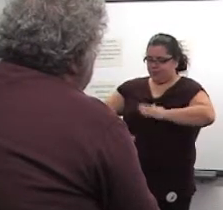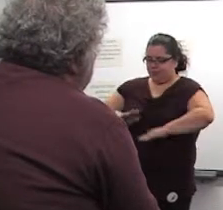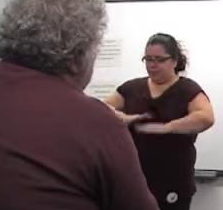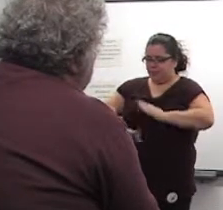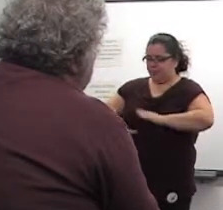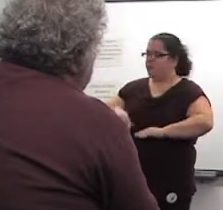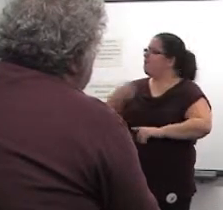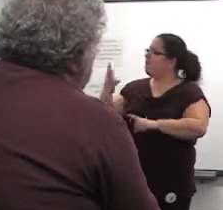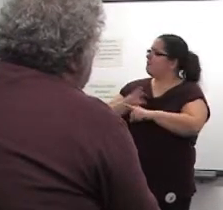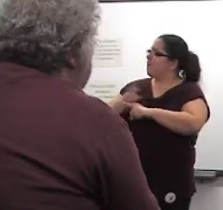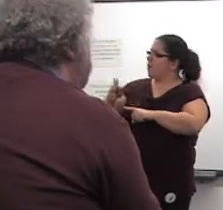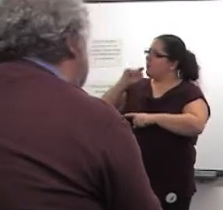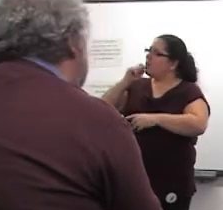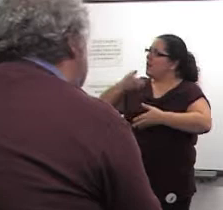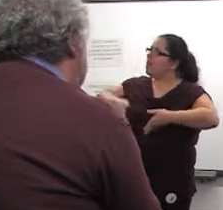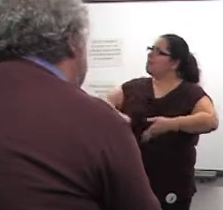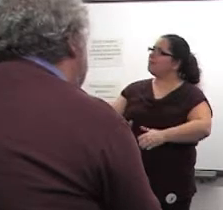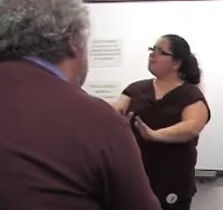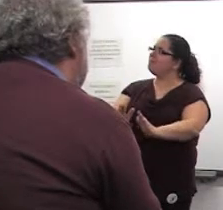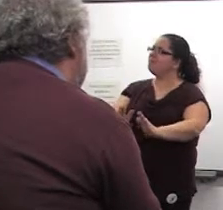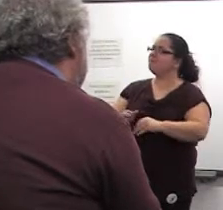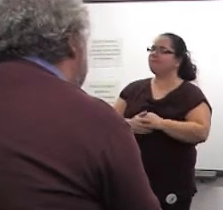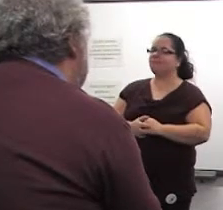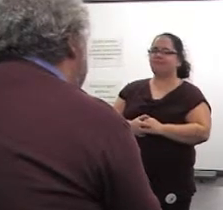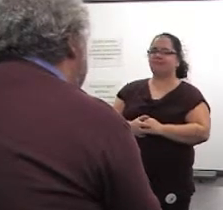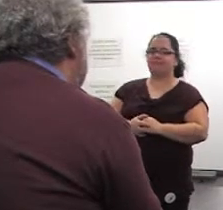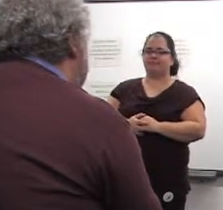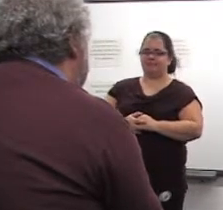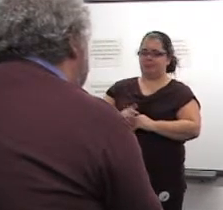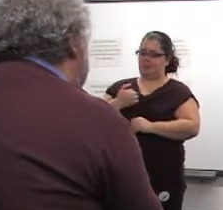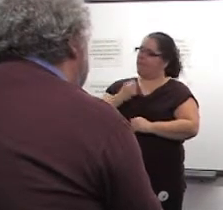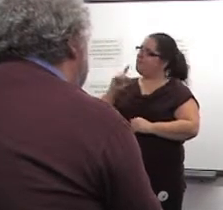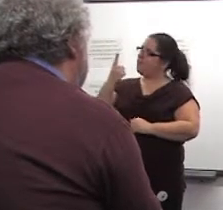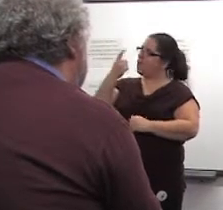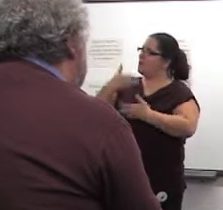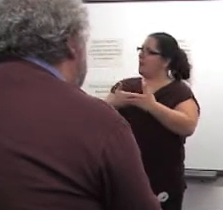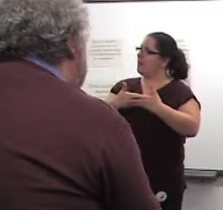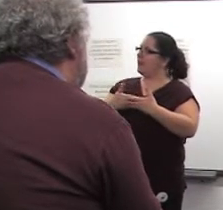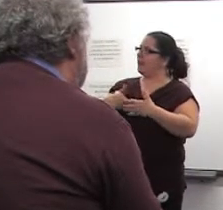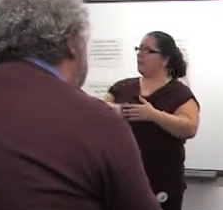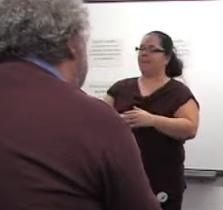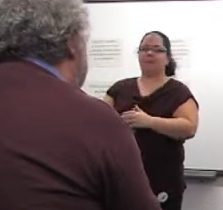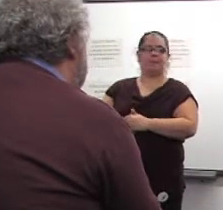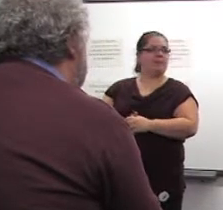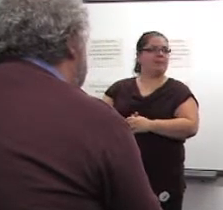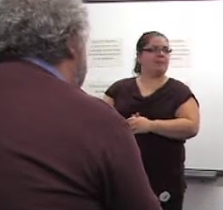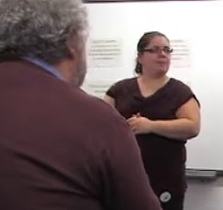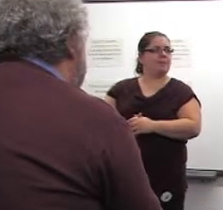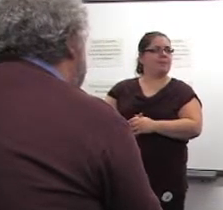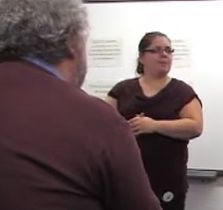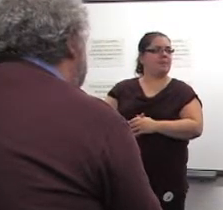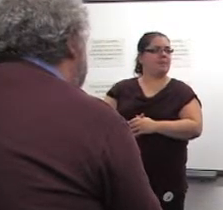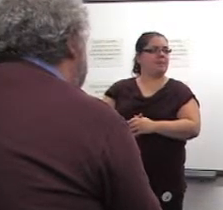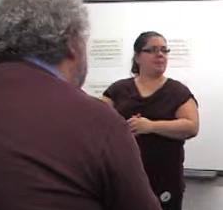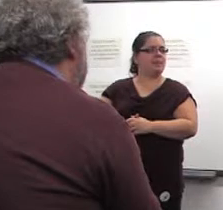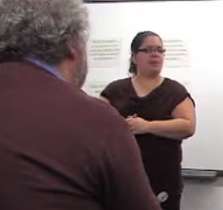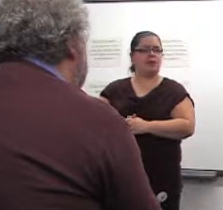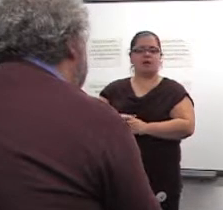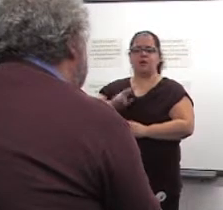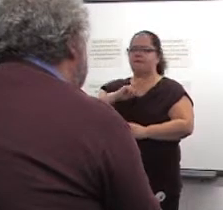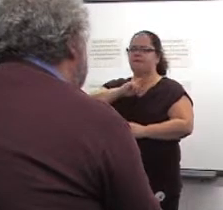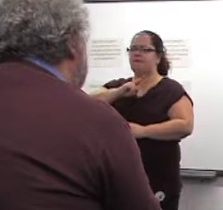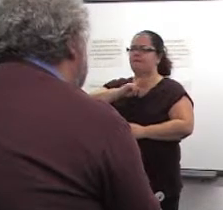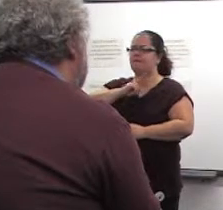"I'm due in 4 weeks' time," she said. "This is my first." She had a voice with a